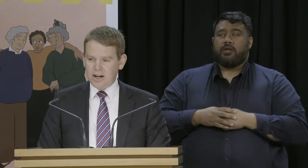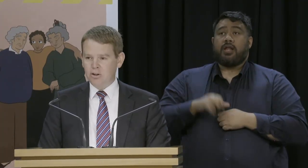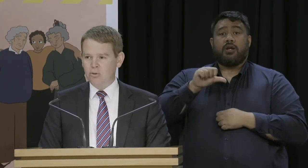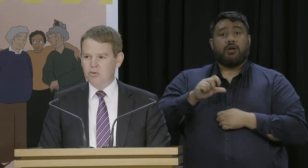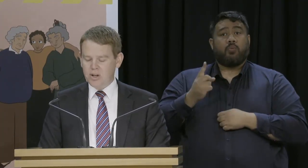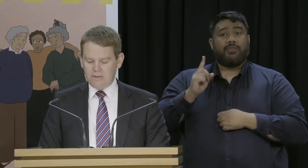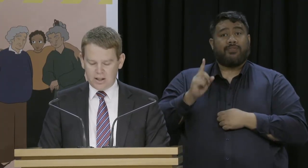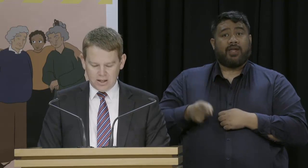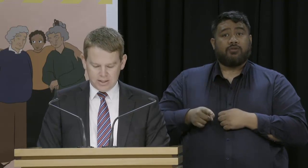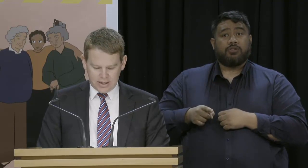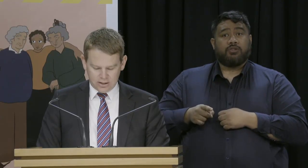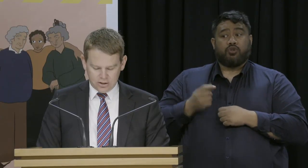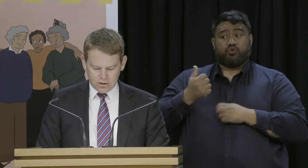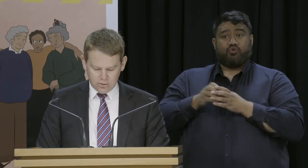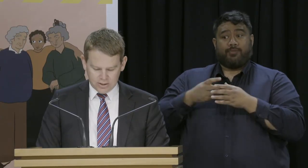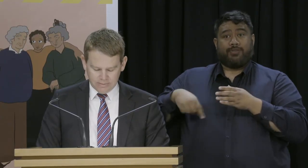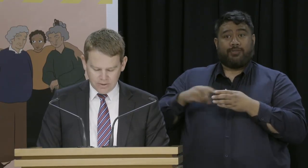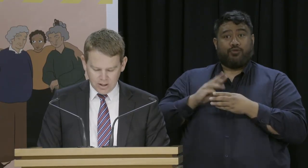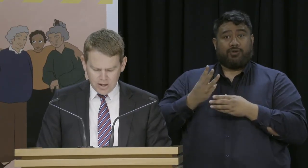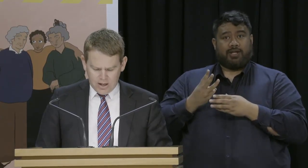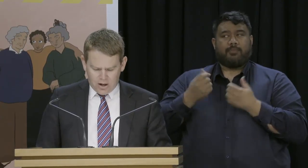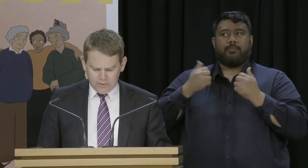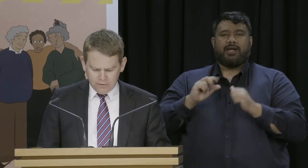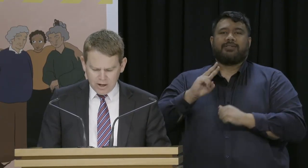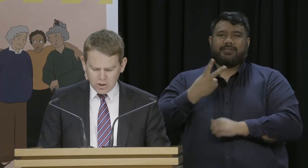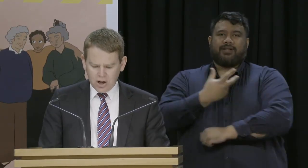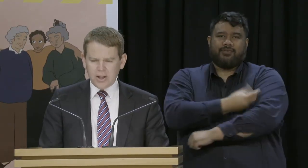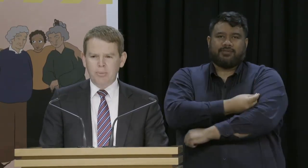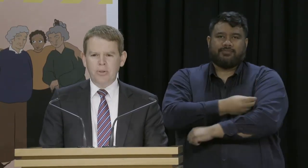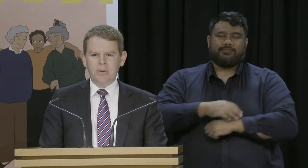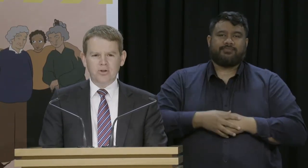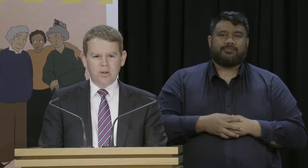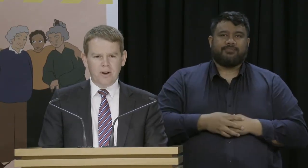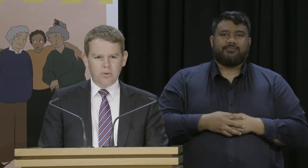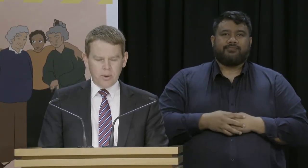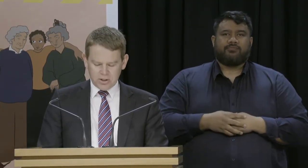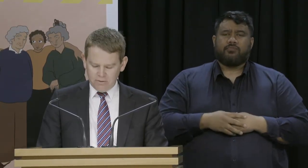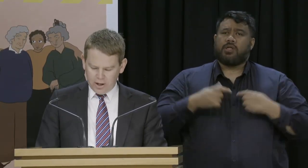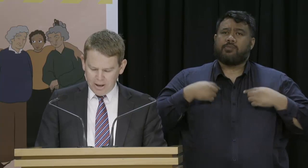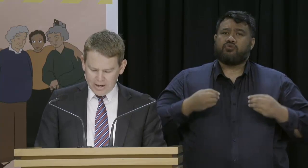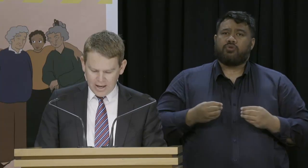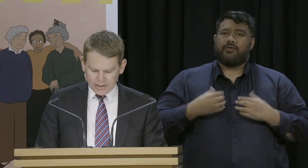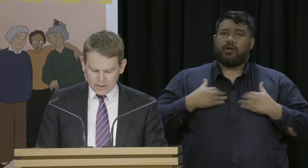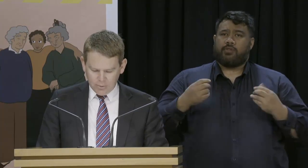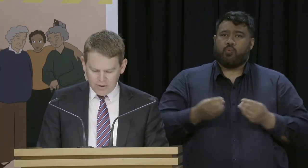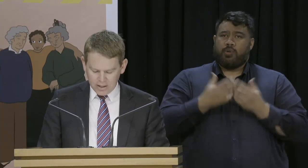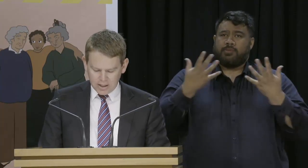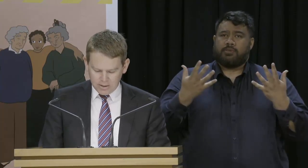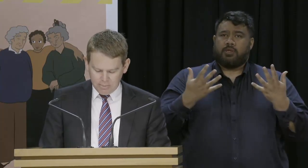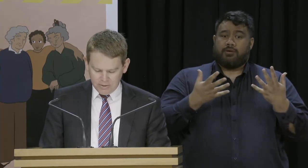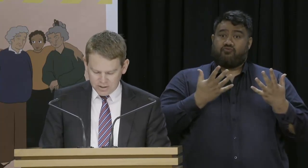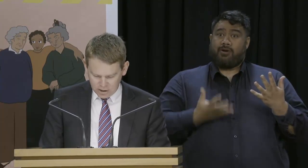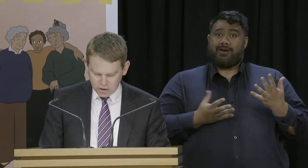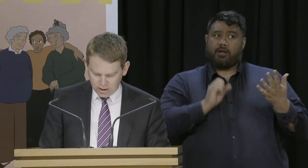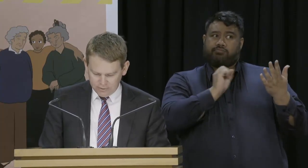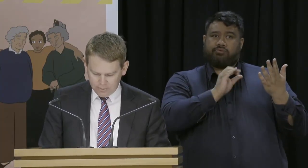91,477 in Group 3 have had their second dose. Of the information going up on the Ministry of Health website right about now, we've added a